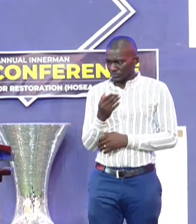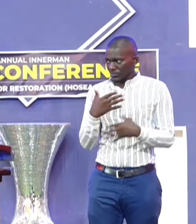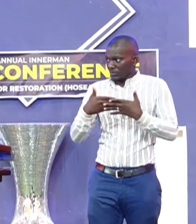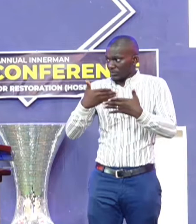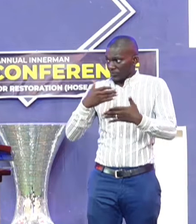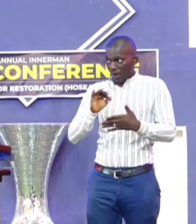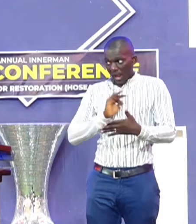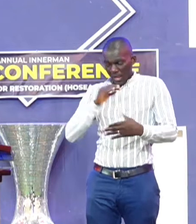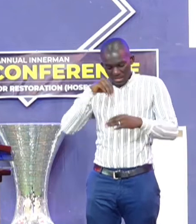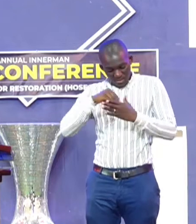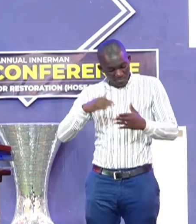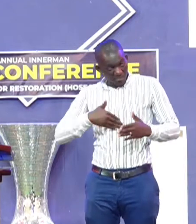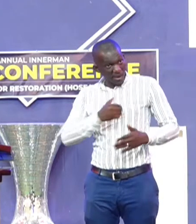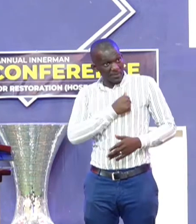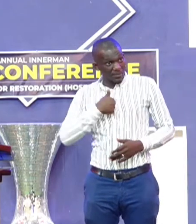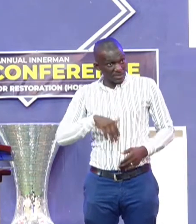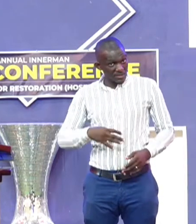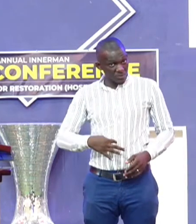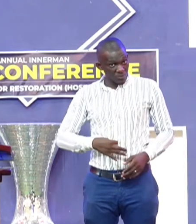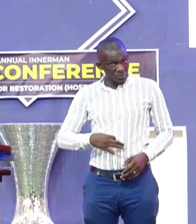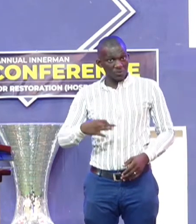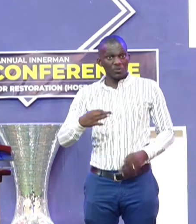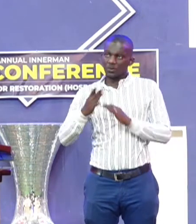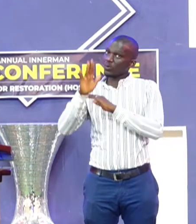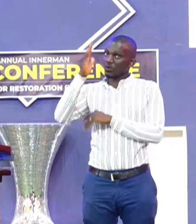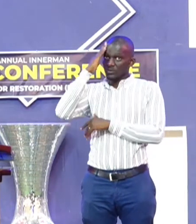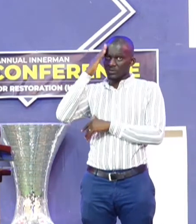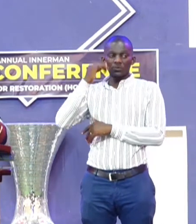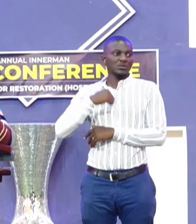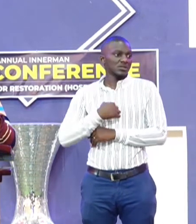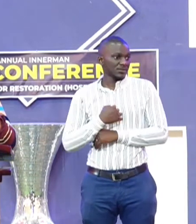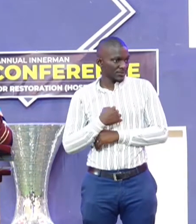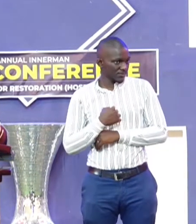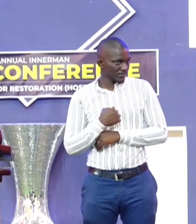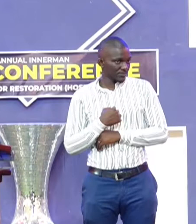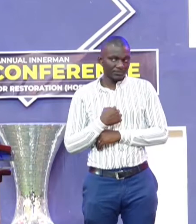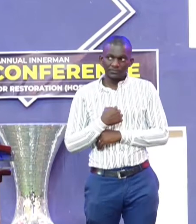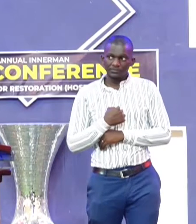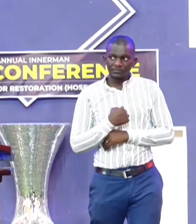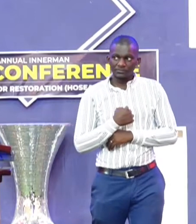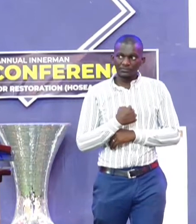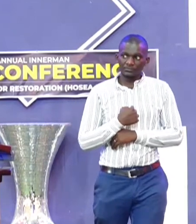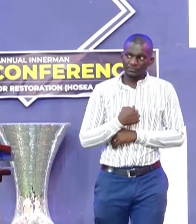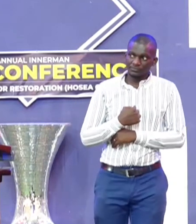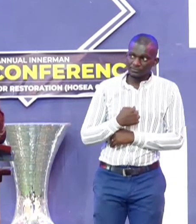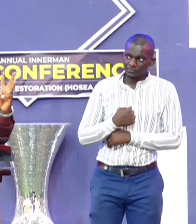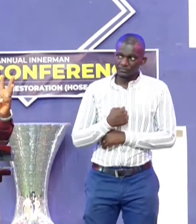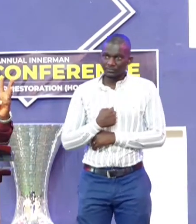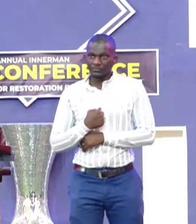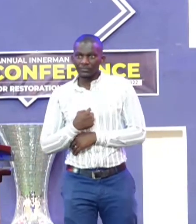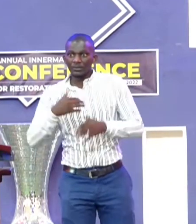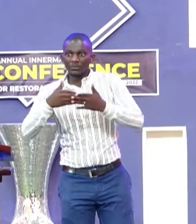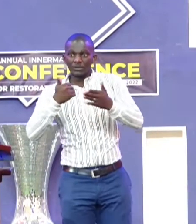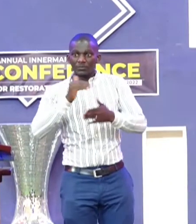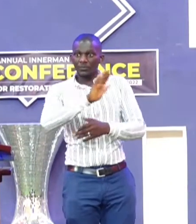mukama yamanya. Before I was in my mother's womb, the Lord knew me. Nga mama wota namanya mulutu oboli